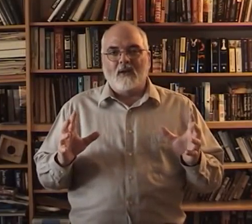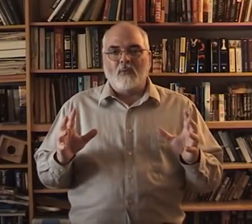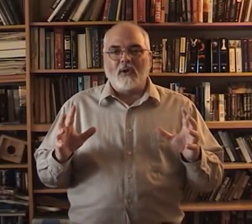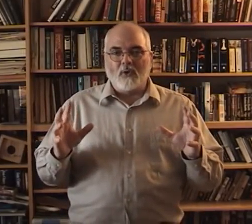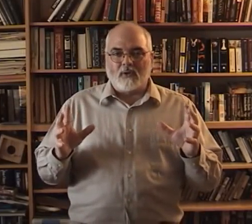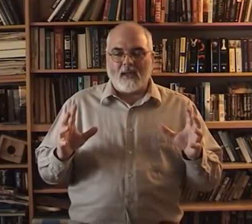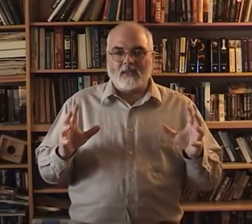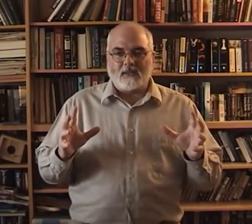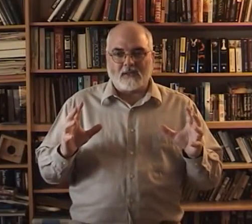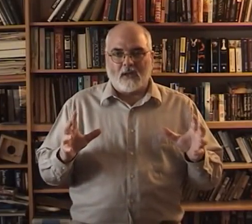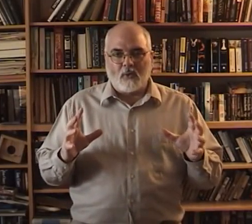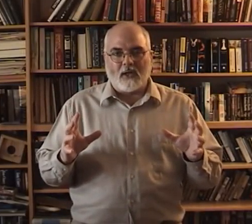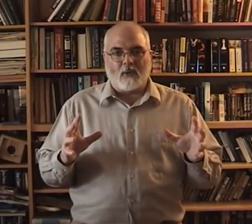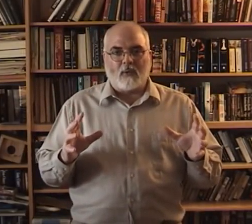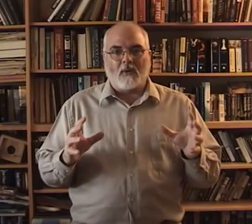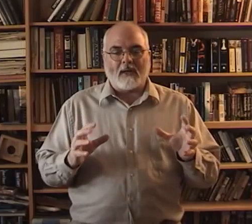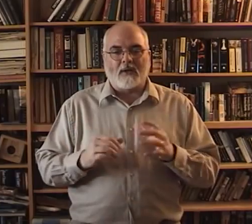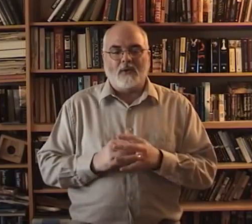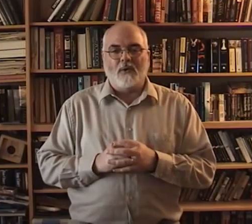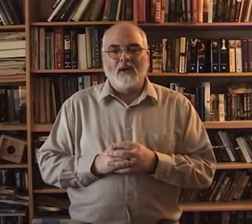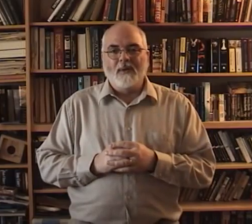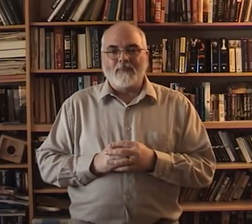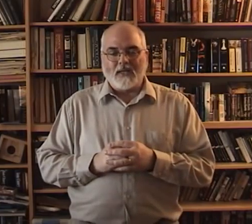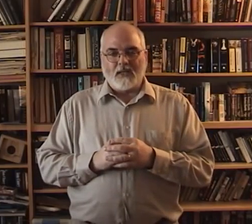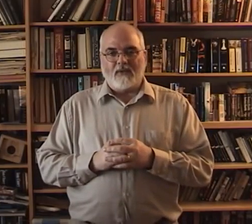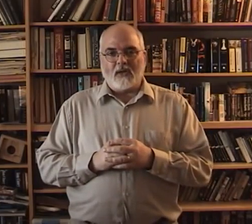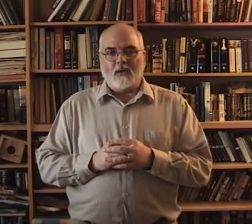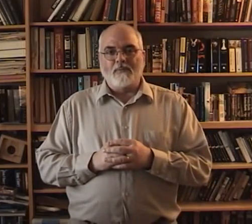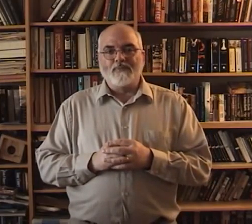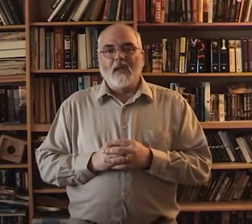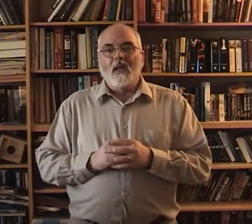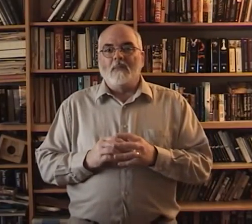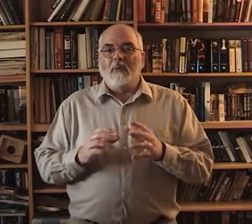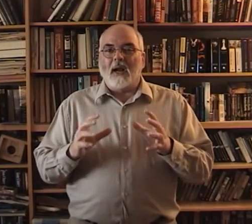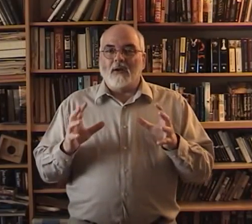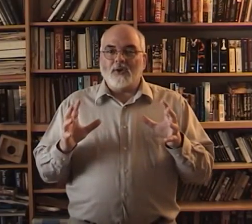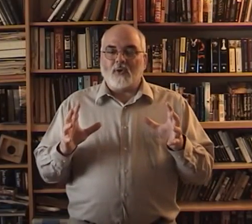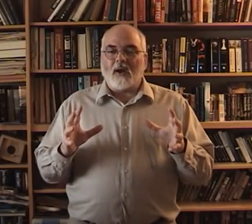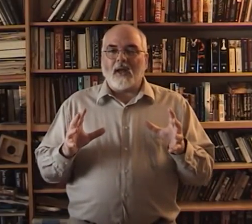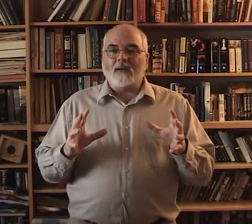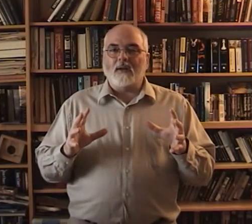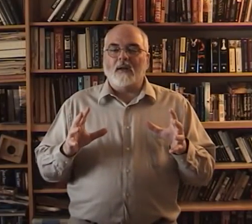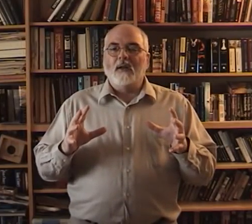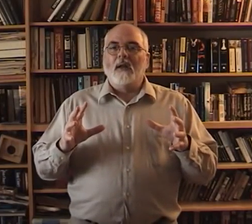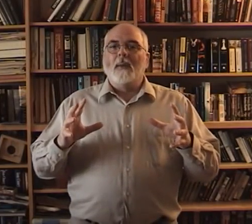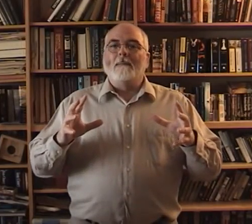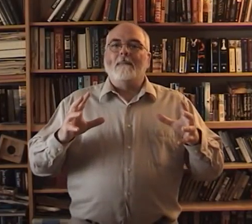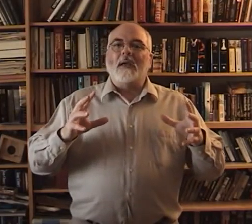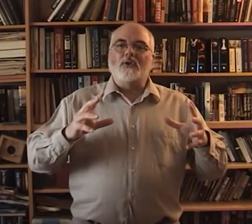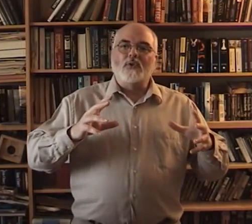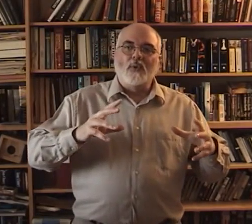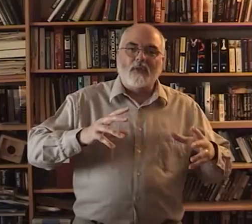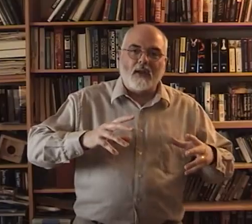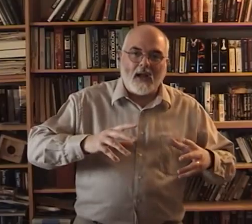when you do things as slowly as what we're about to do, it's difficult. But I'm going to try to make sure that